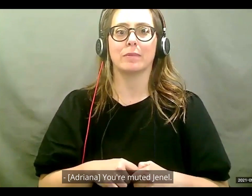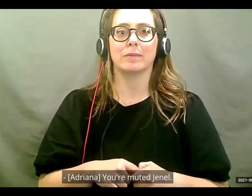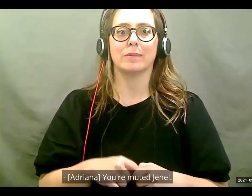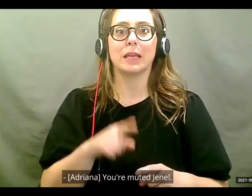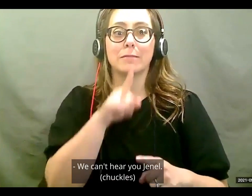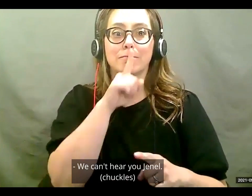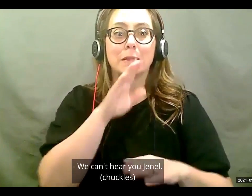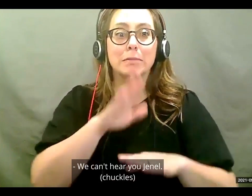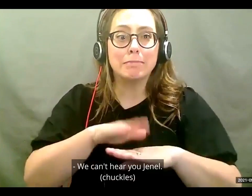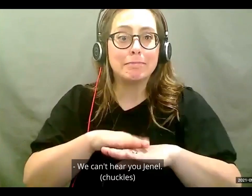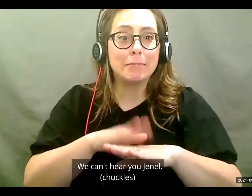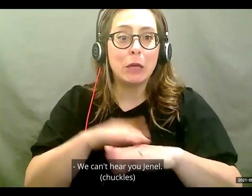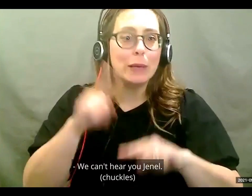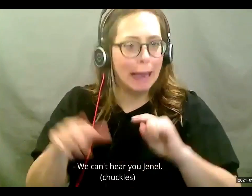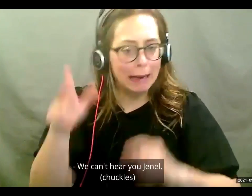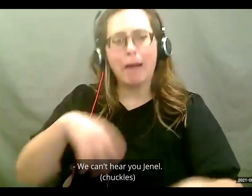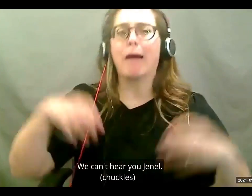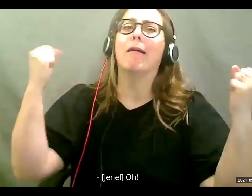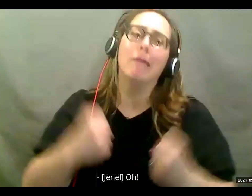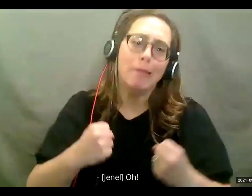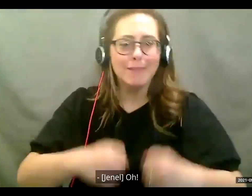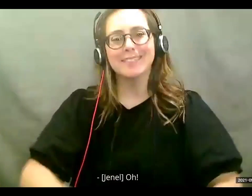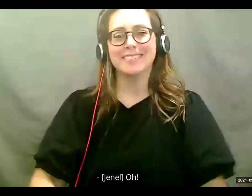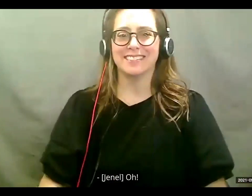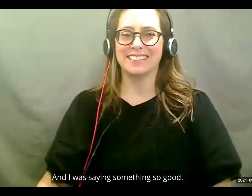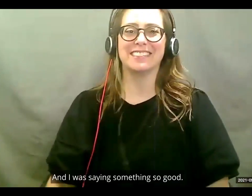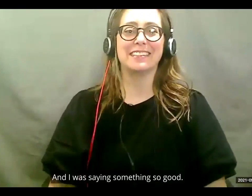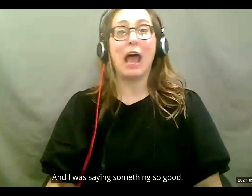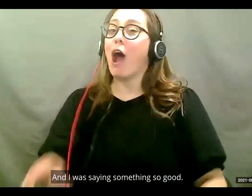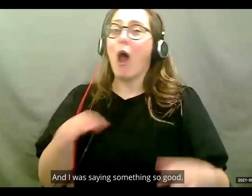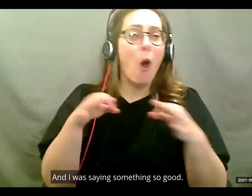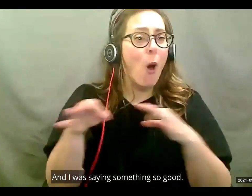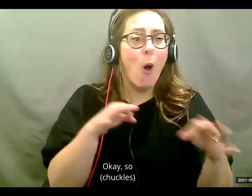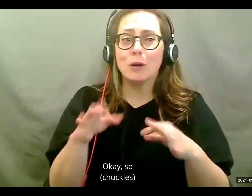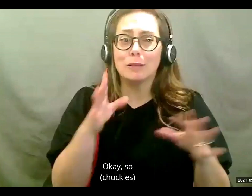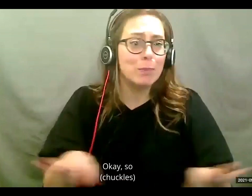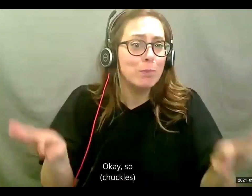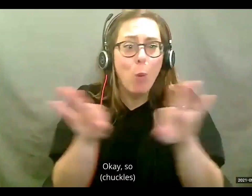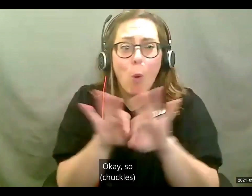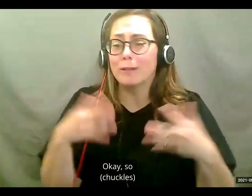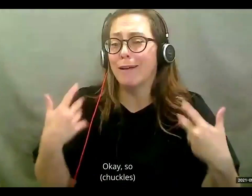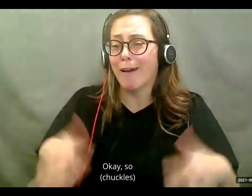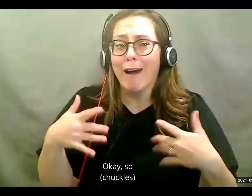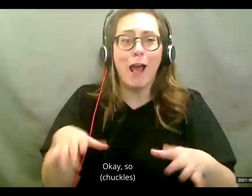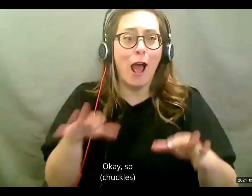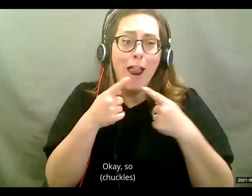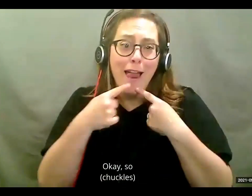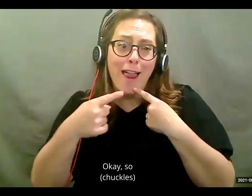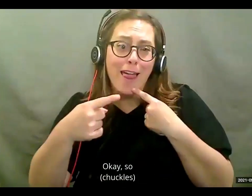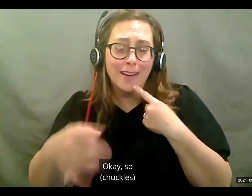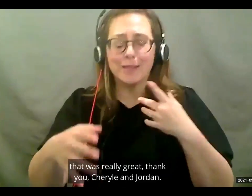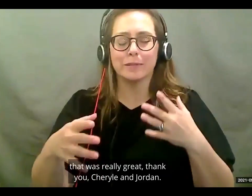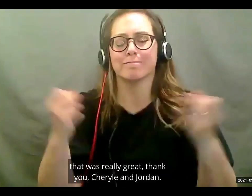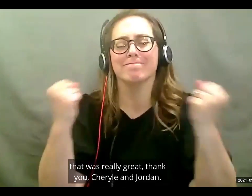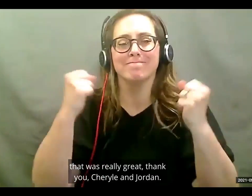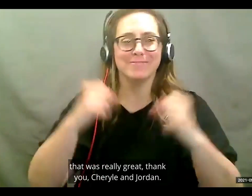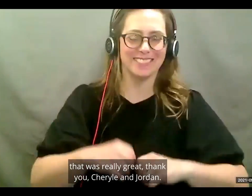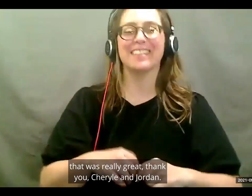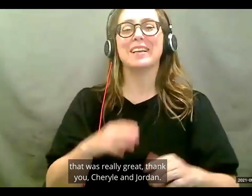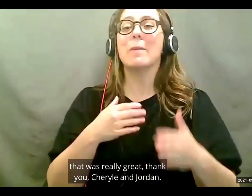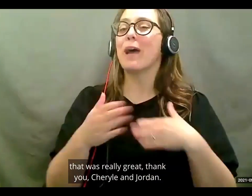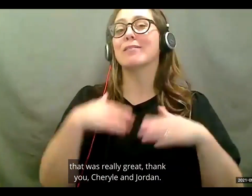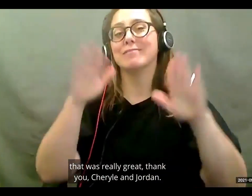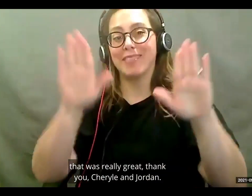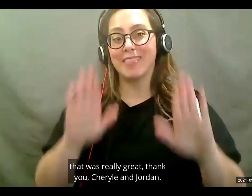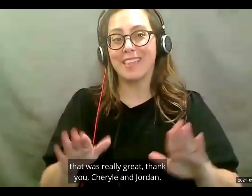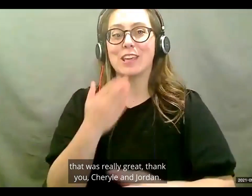You're muted, Janelle. We can't hear you, Janelle. And I was saying something so good. Okay, so that was really great.